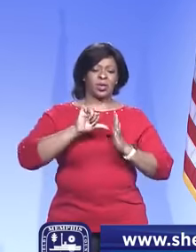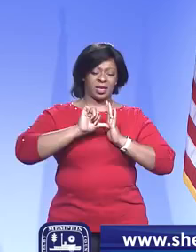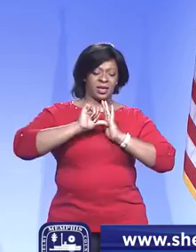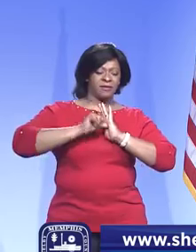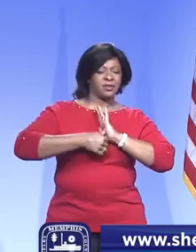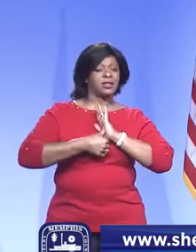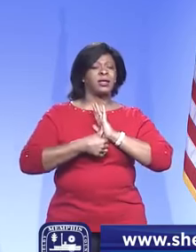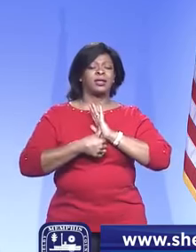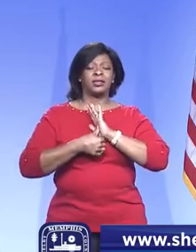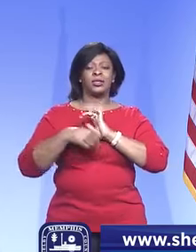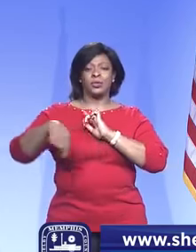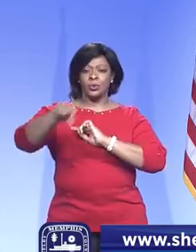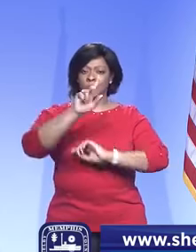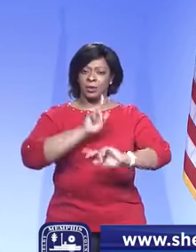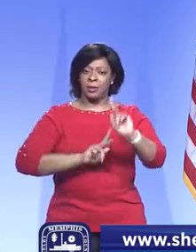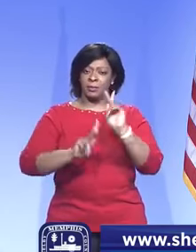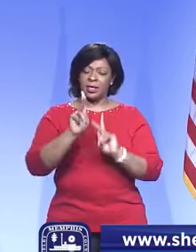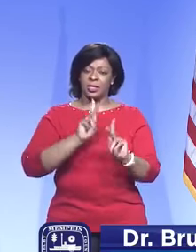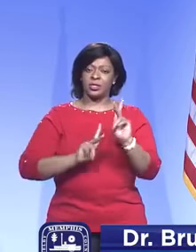emphasizing to the population